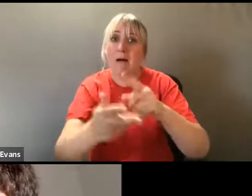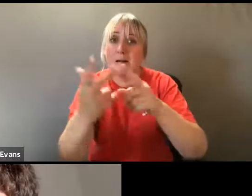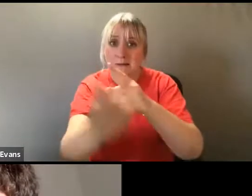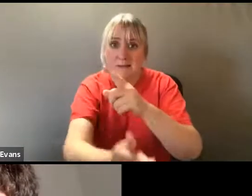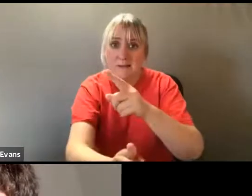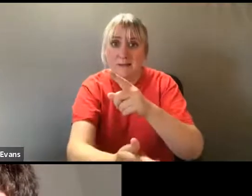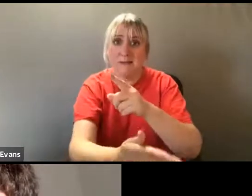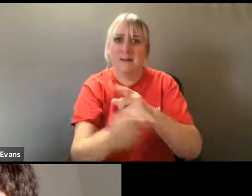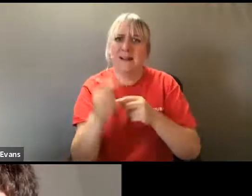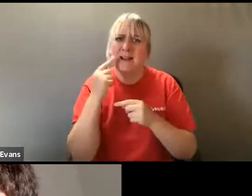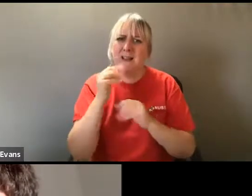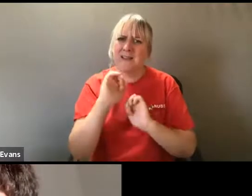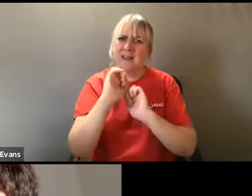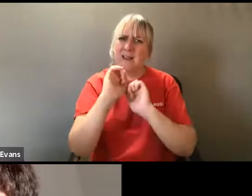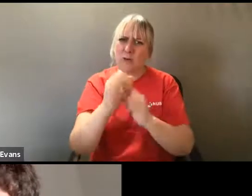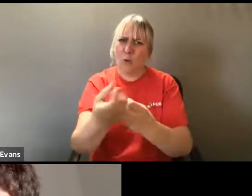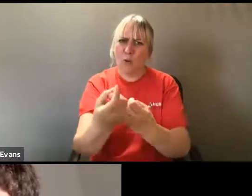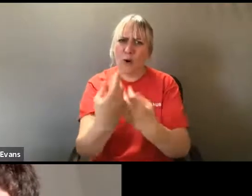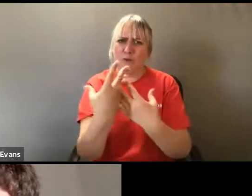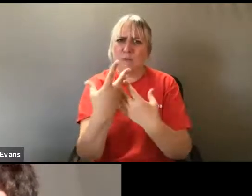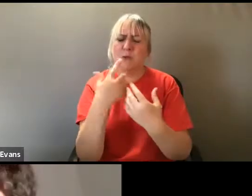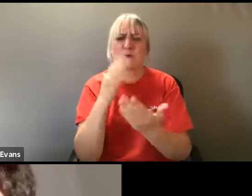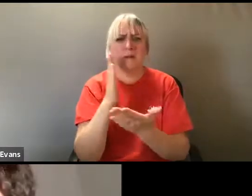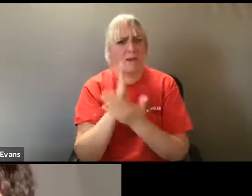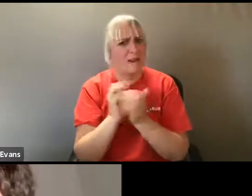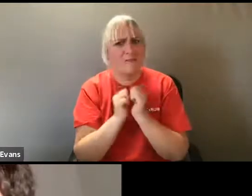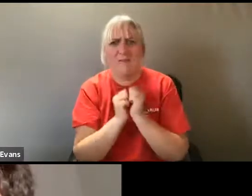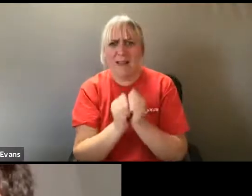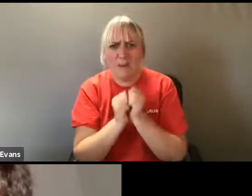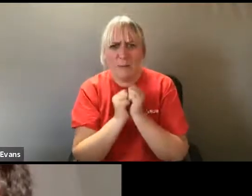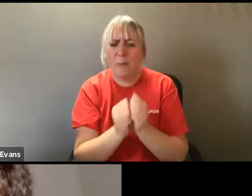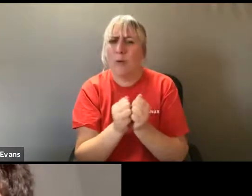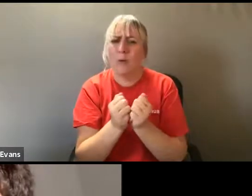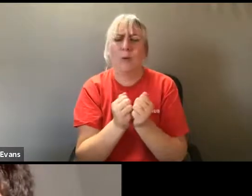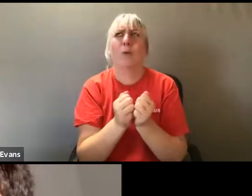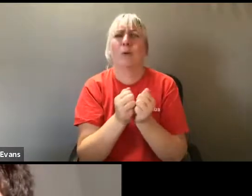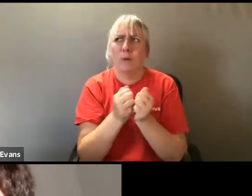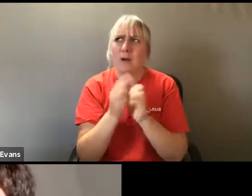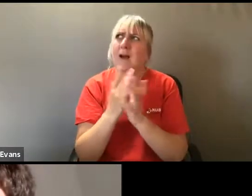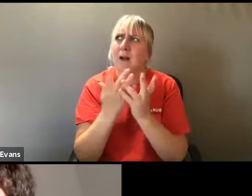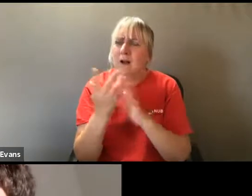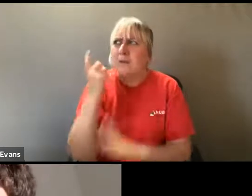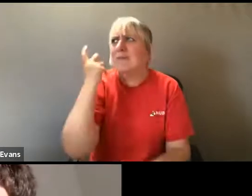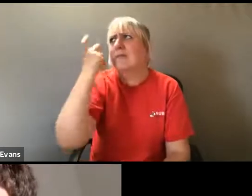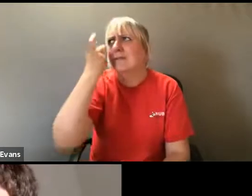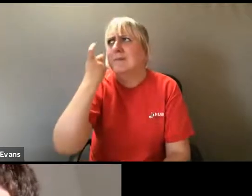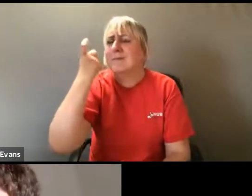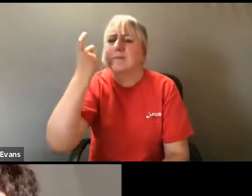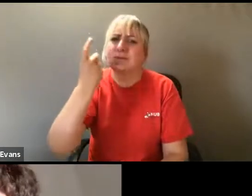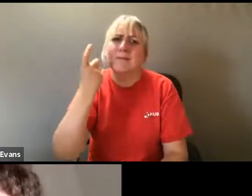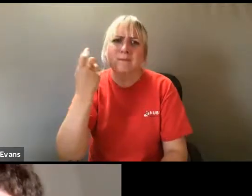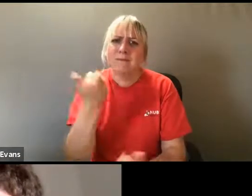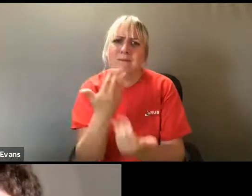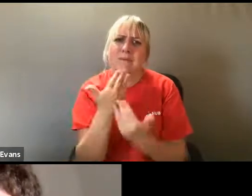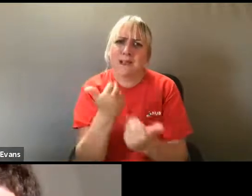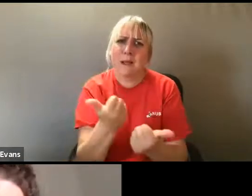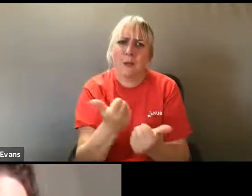think that's a really valuable and thought-provoking contribution to tonight's